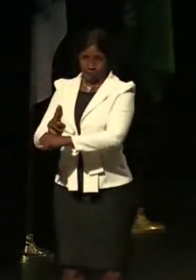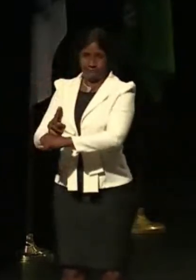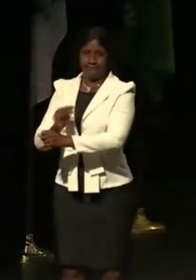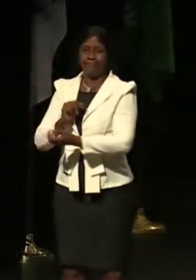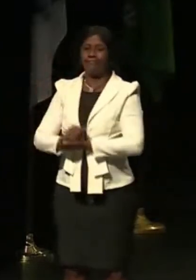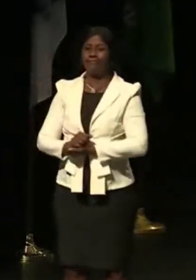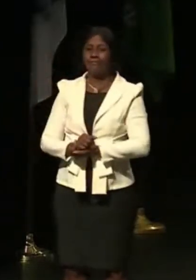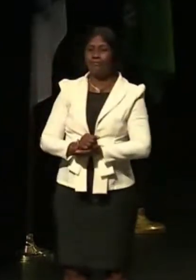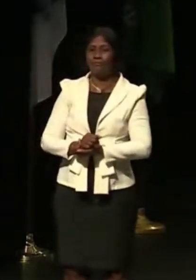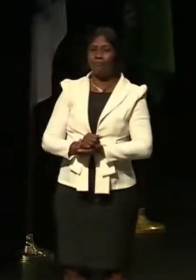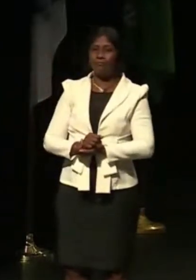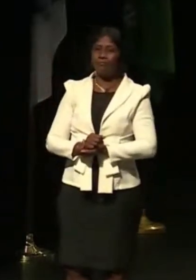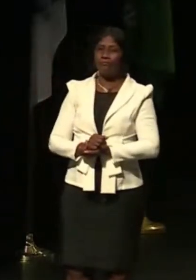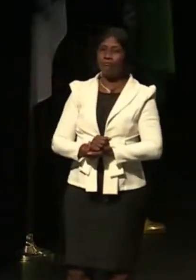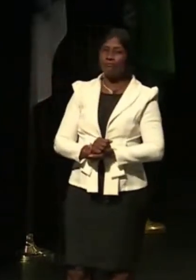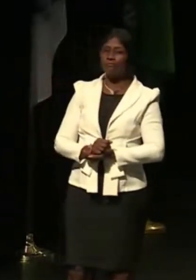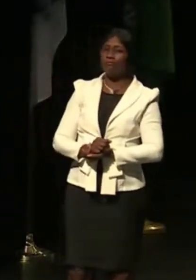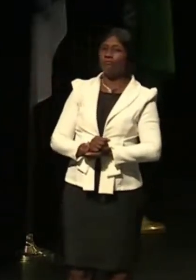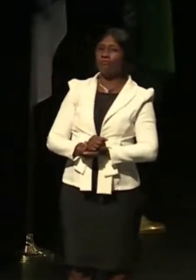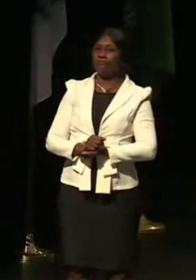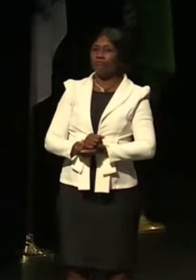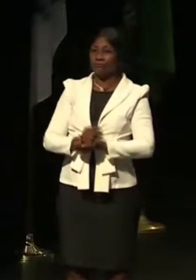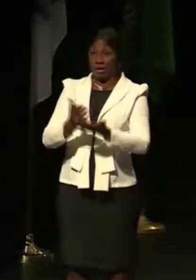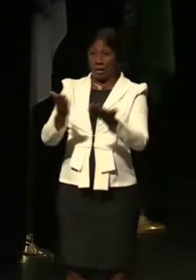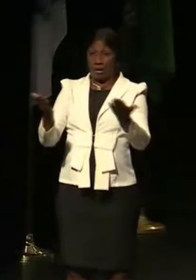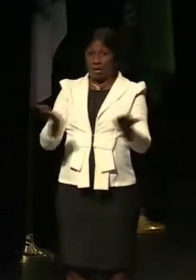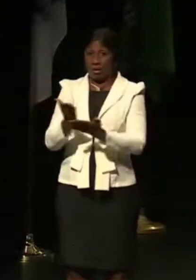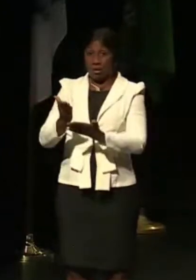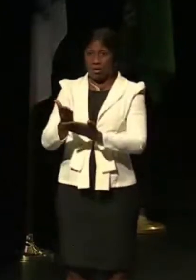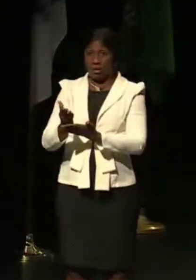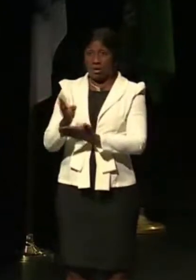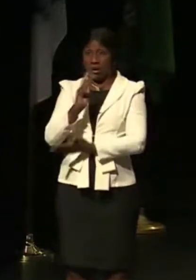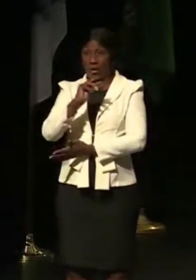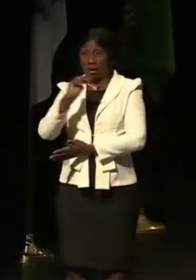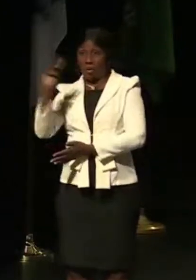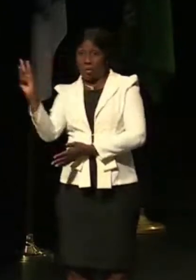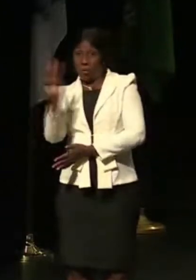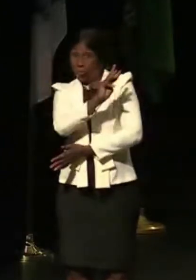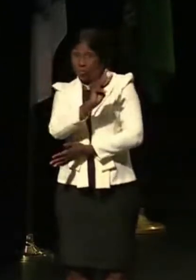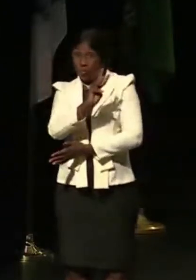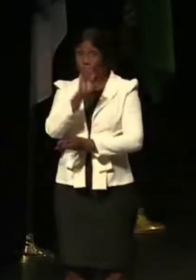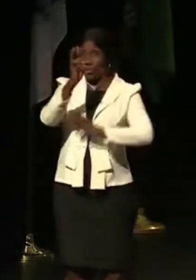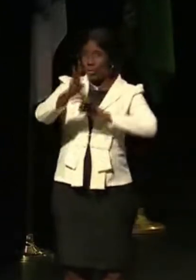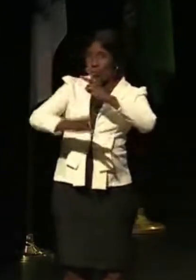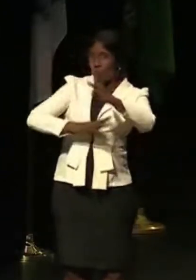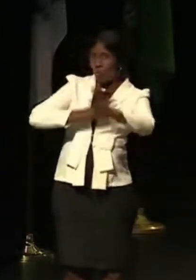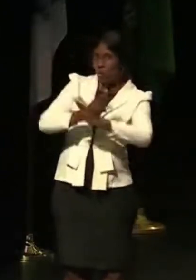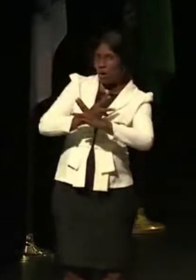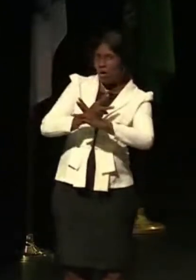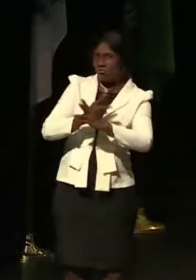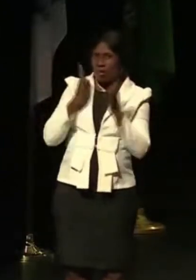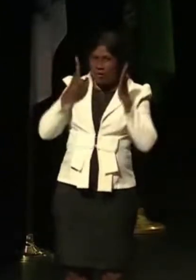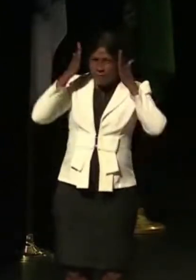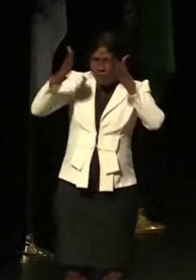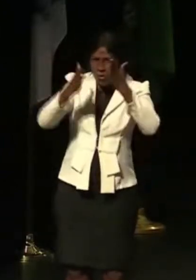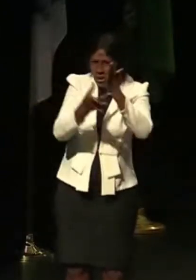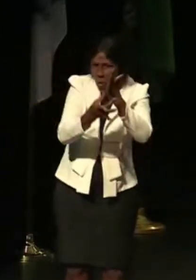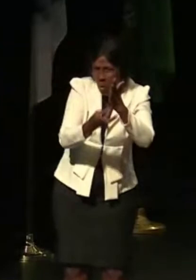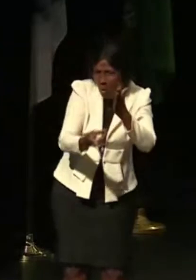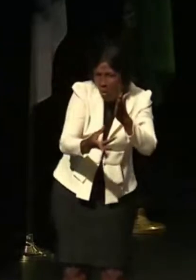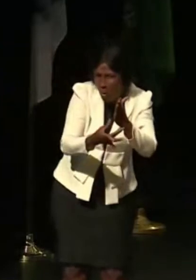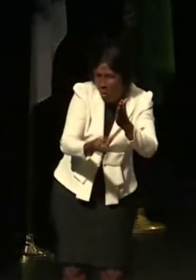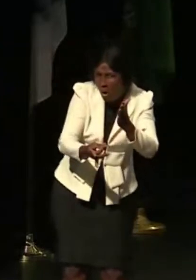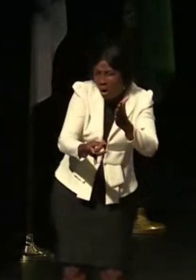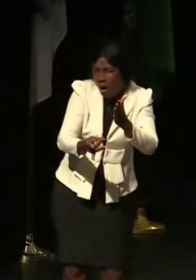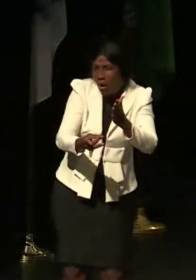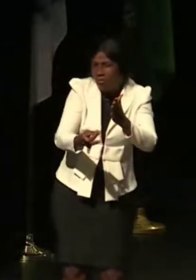We have an oil addiction in the Western world, and through this oil addiction, we have gone close to war many, many times, and